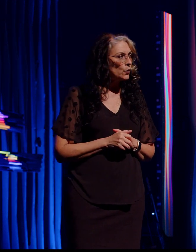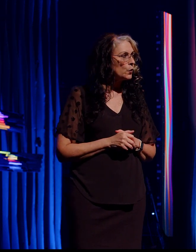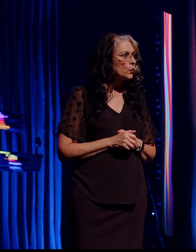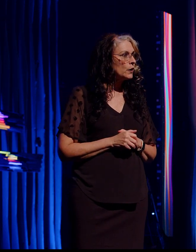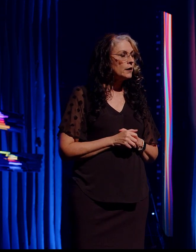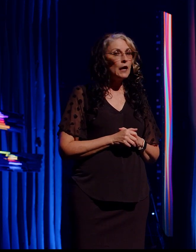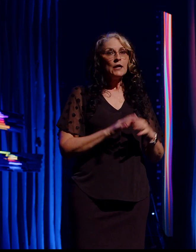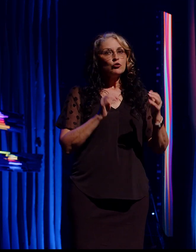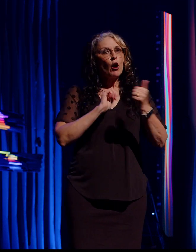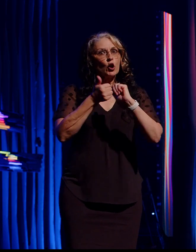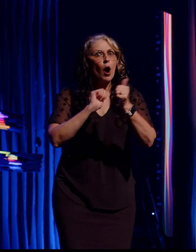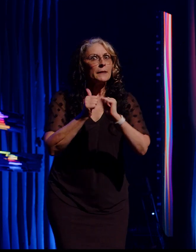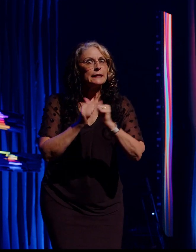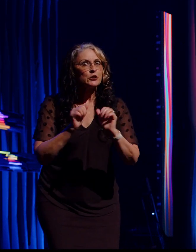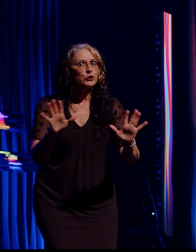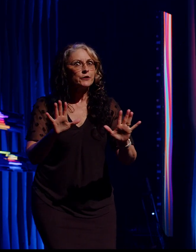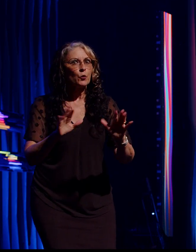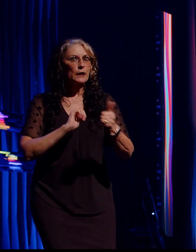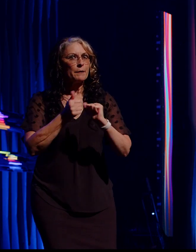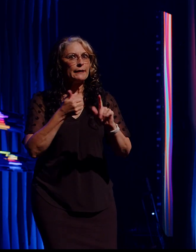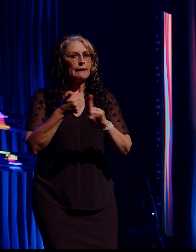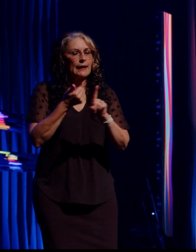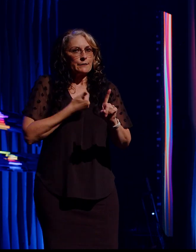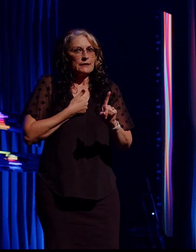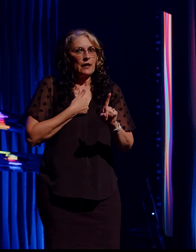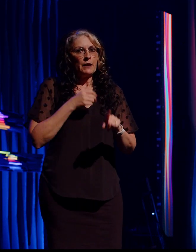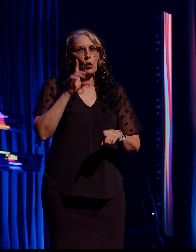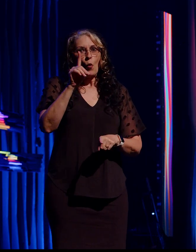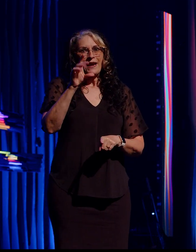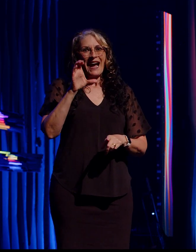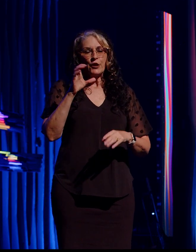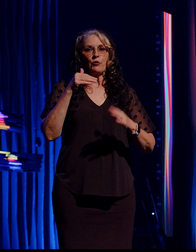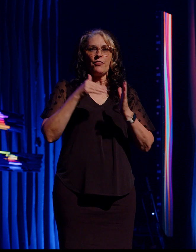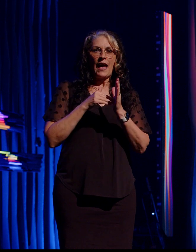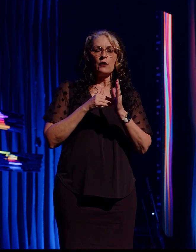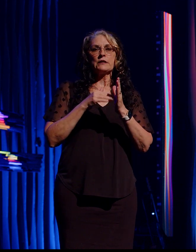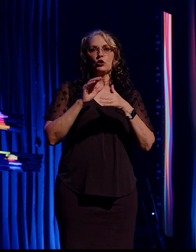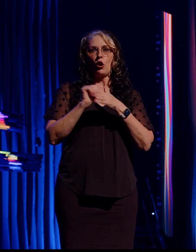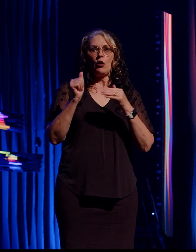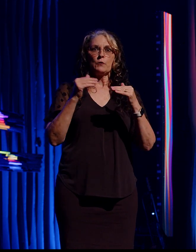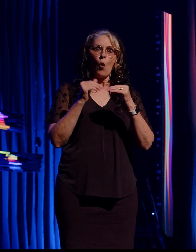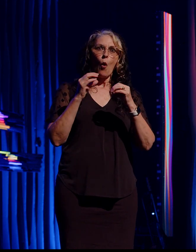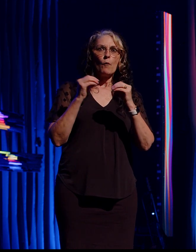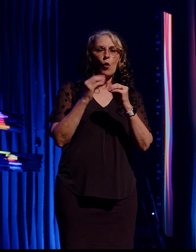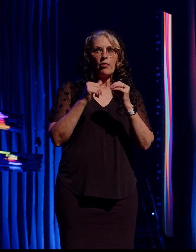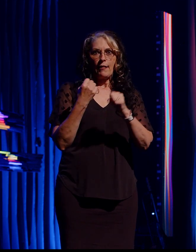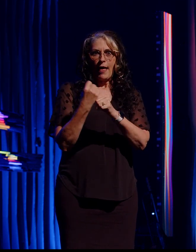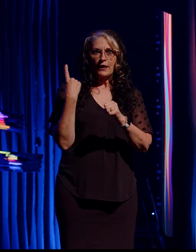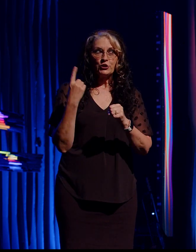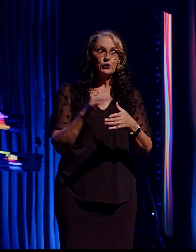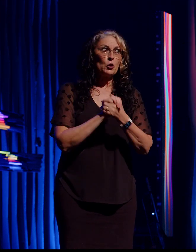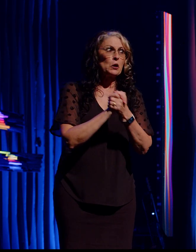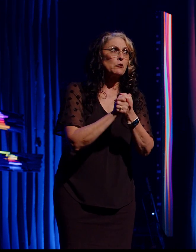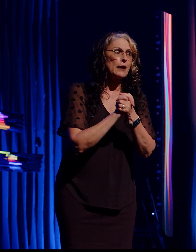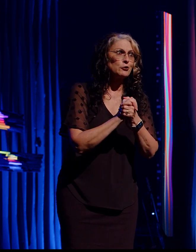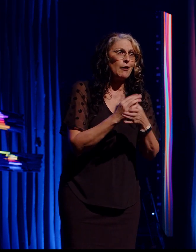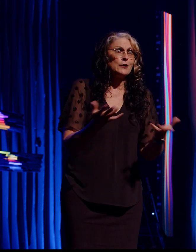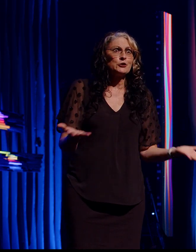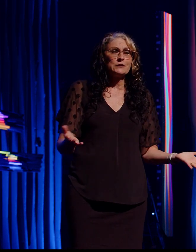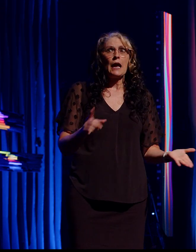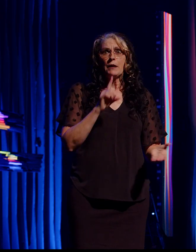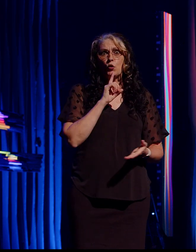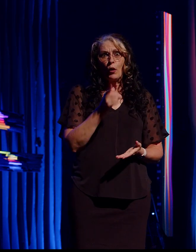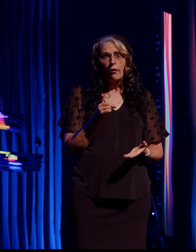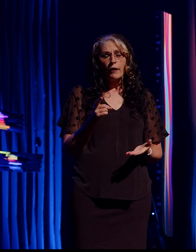It's not a competition. I mean, we're always competing against ourselves, but that's $100,000 more than the year prior. So congratulations. It